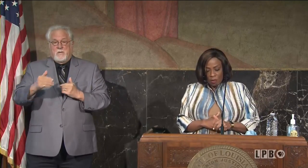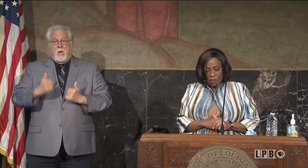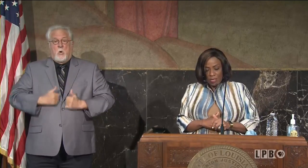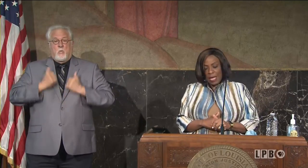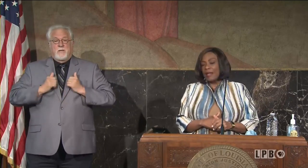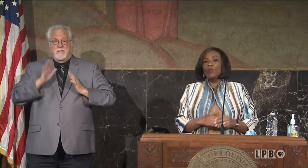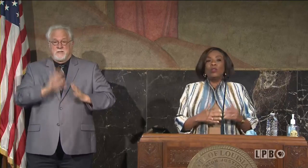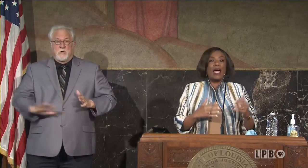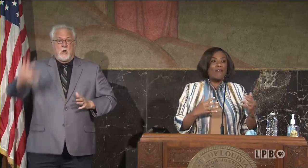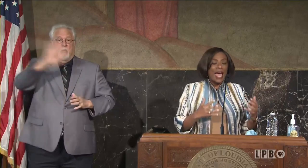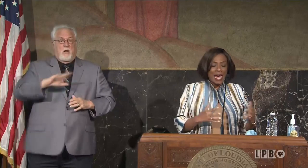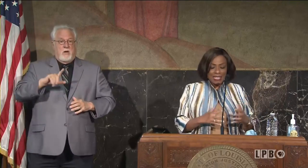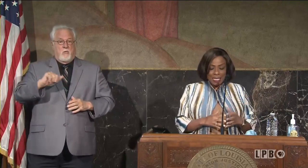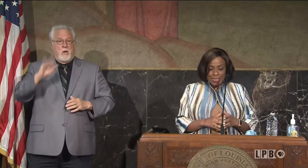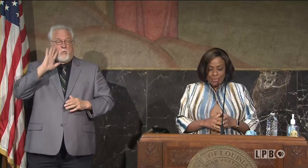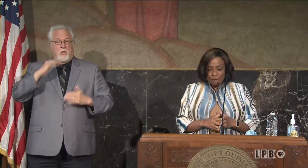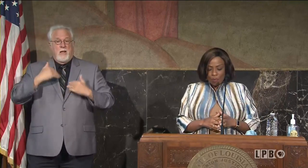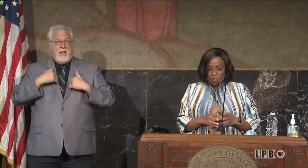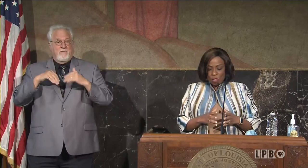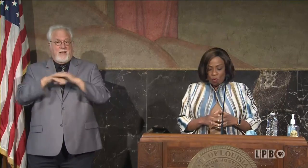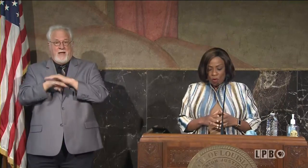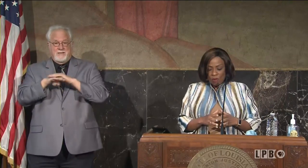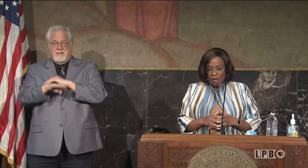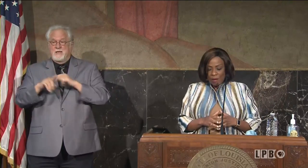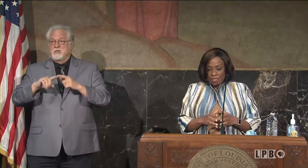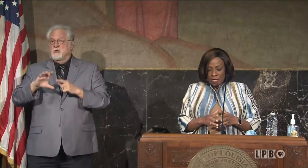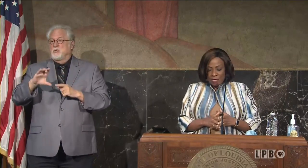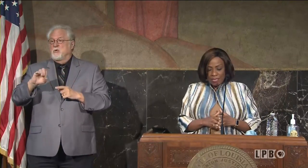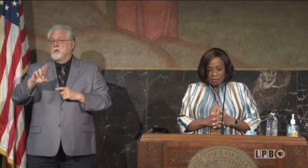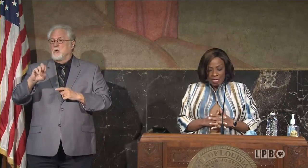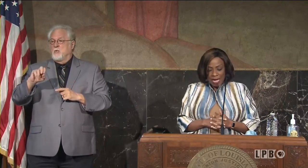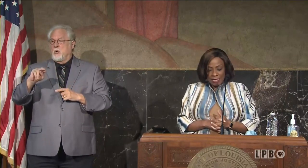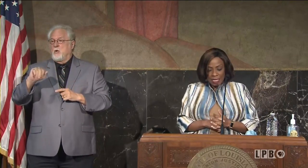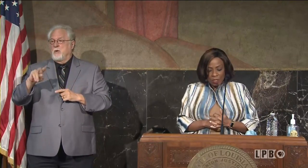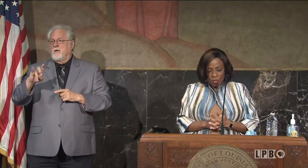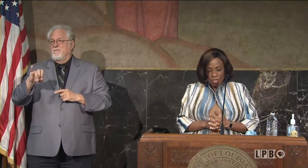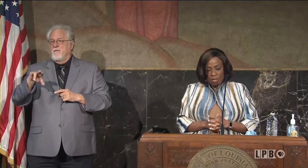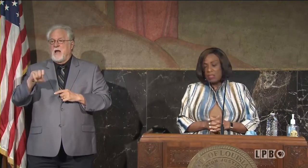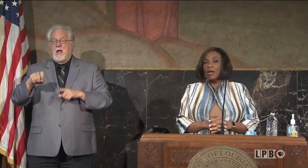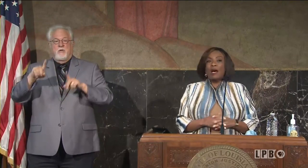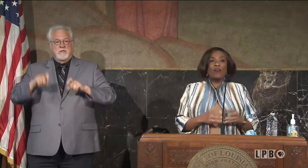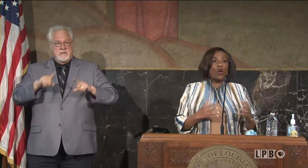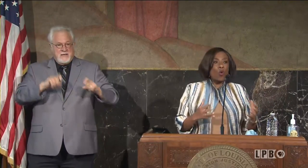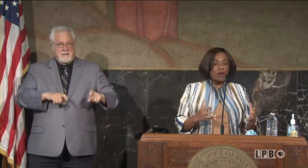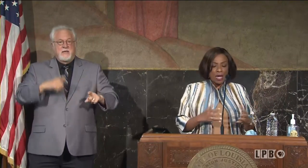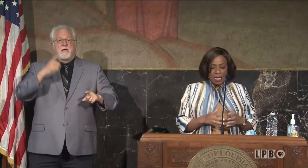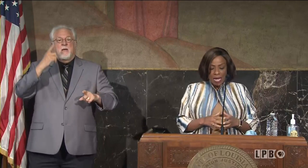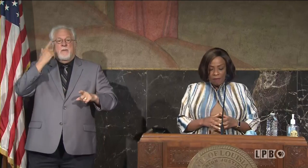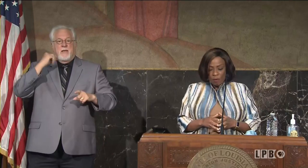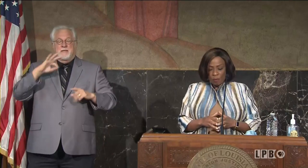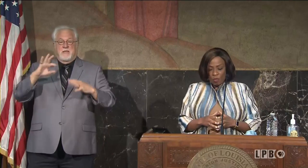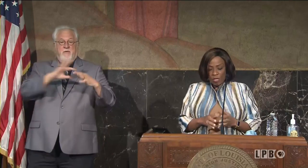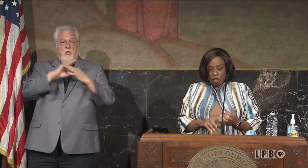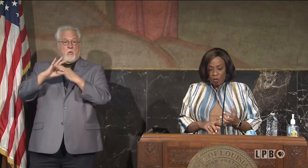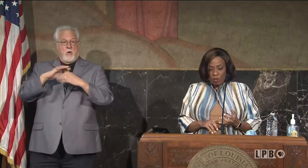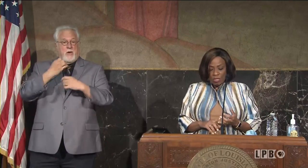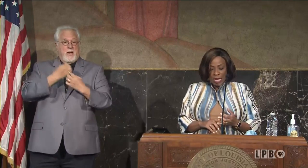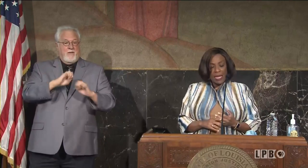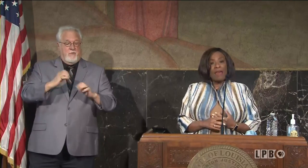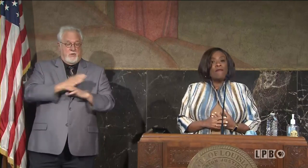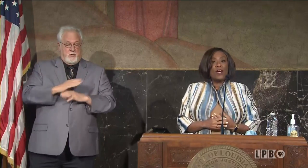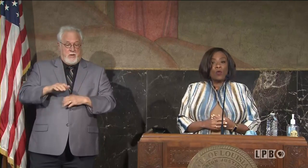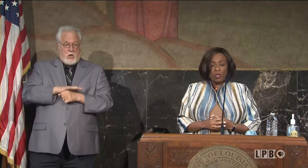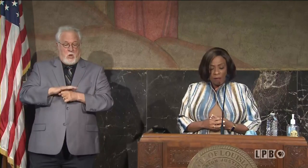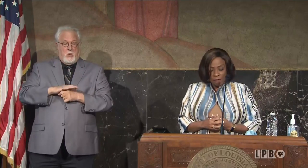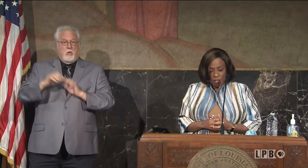residents around Louisiana will have access to coronavirus testing sites as a result of a coordinated effort between local,